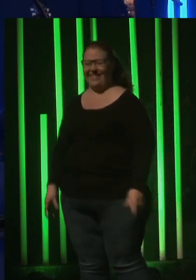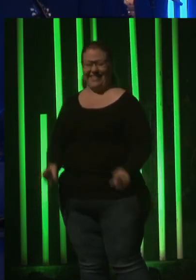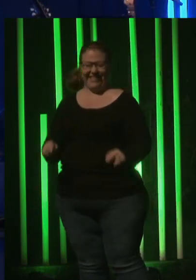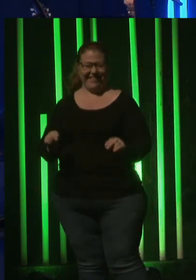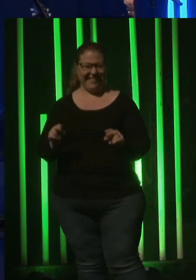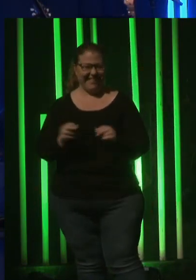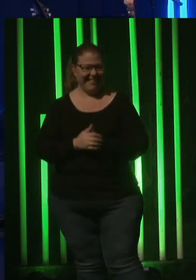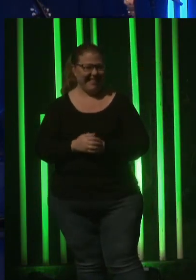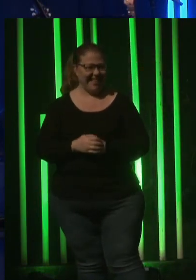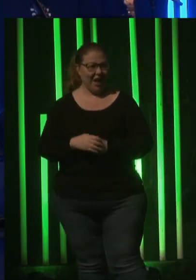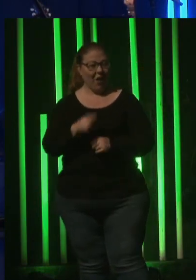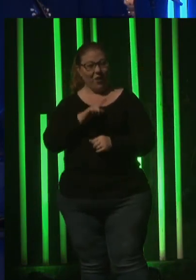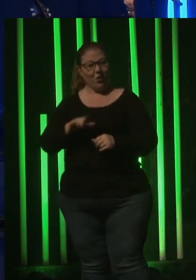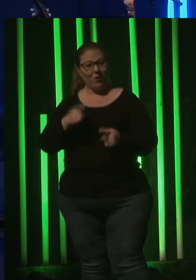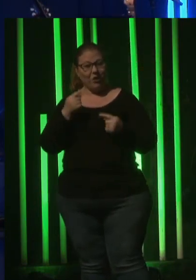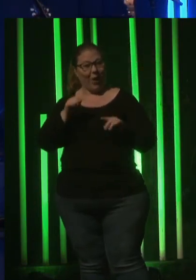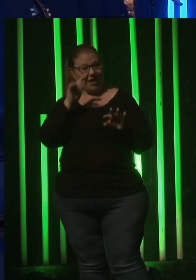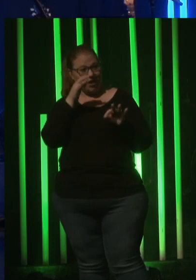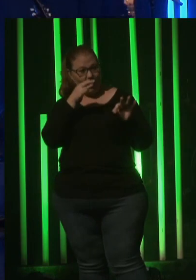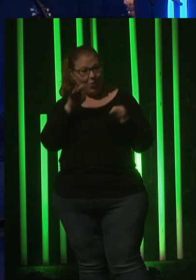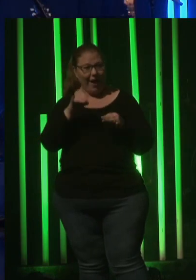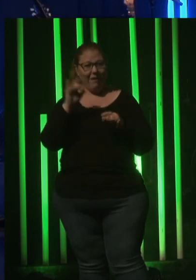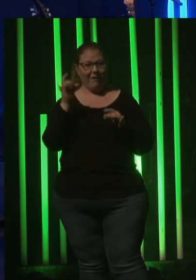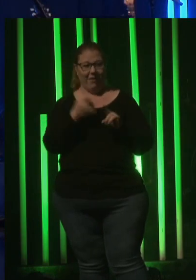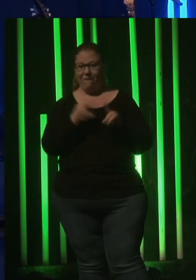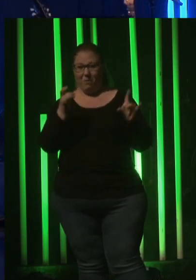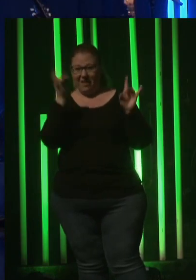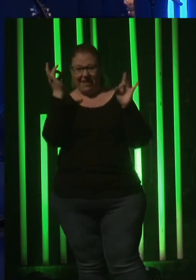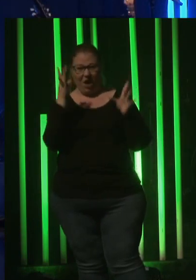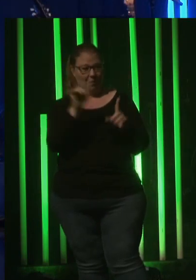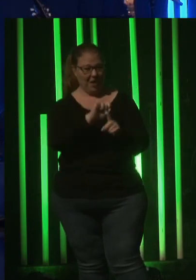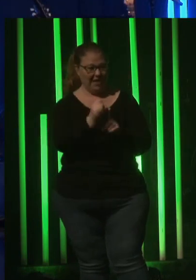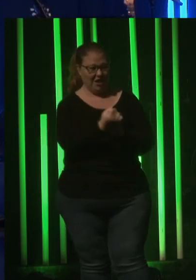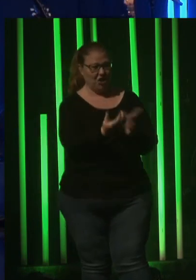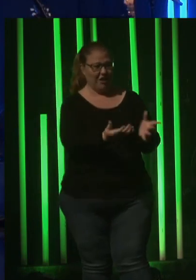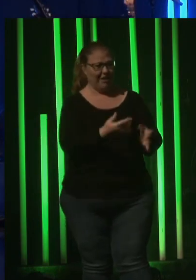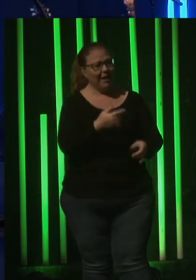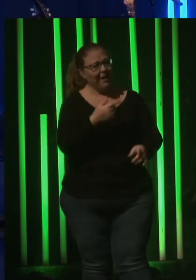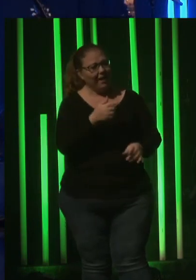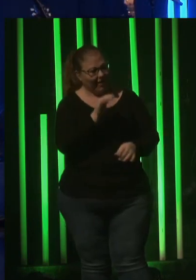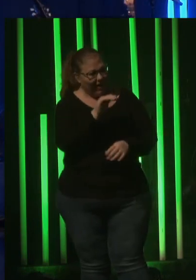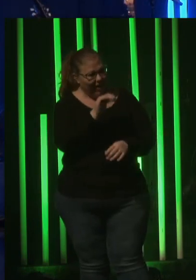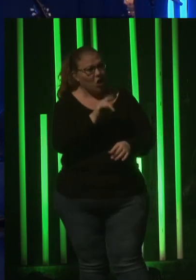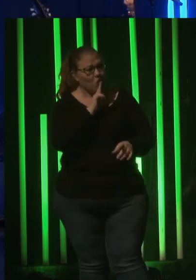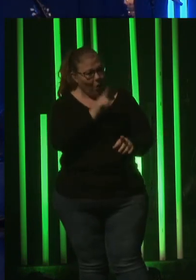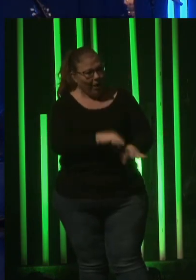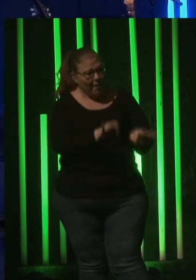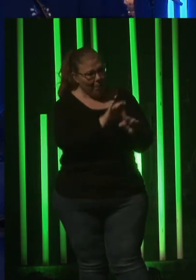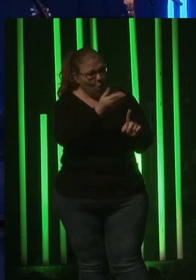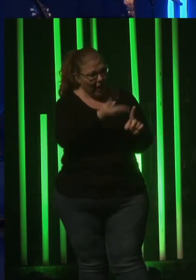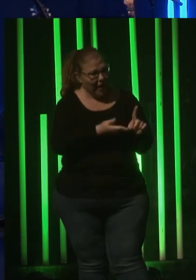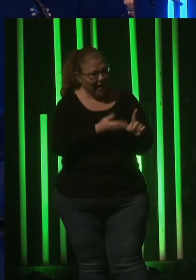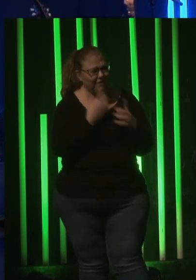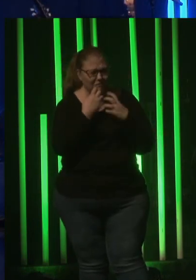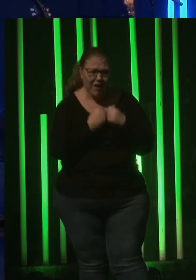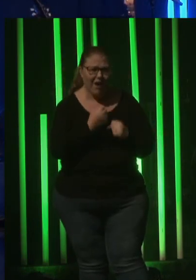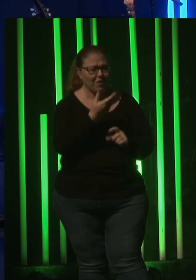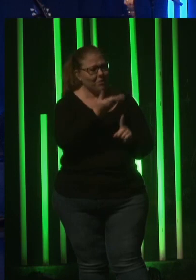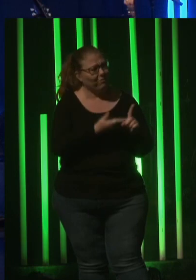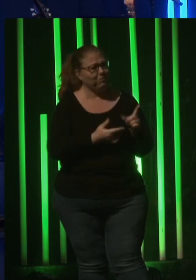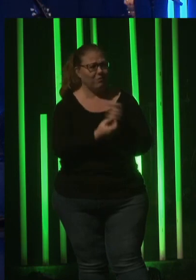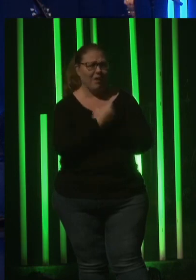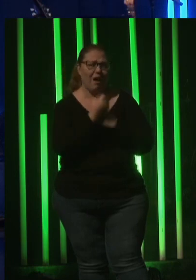The Lord was trying to distract him from this horrible condition and say that, Gideon, you're somebody. You're valued. You're